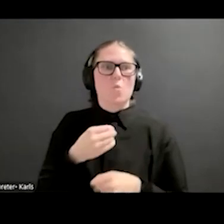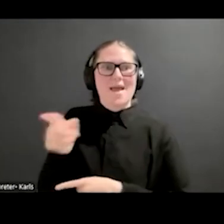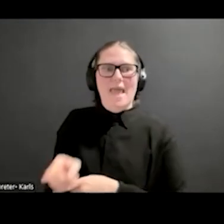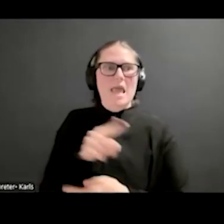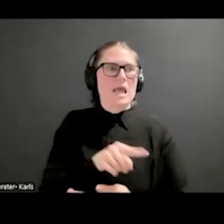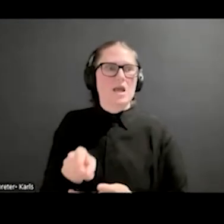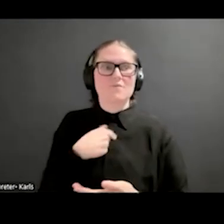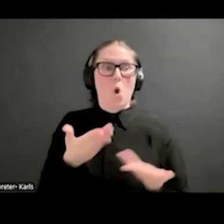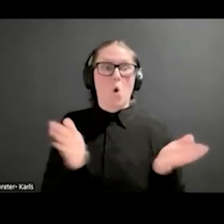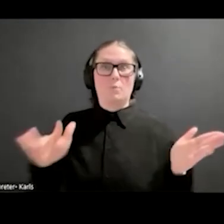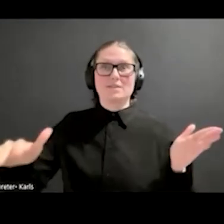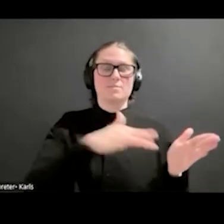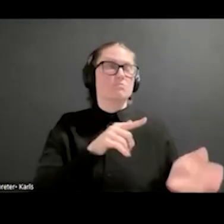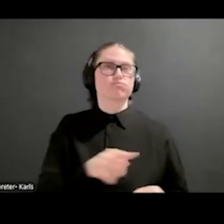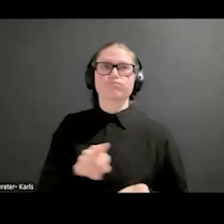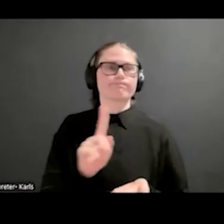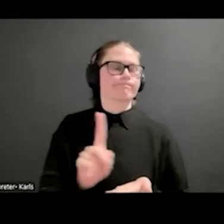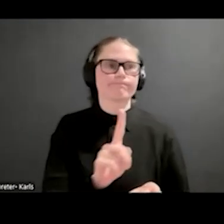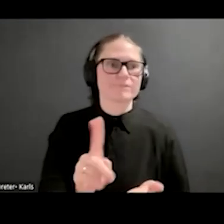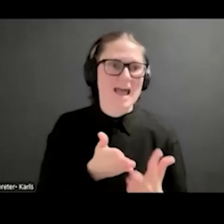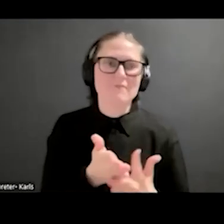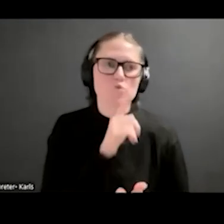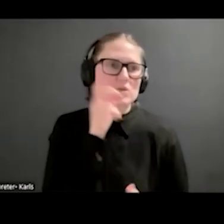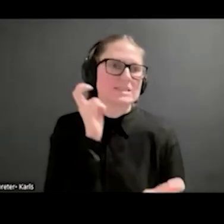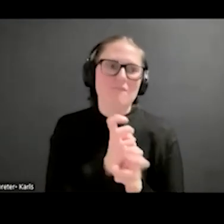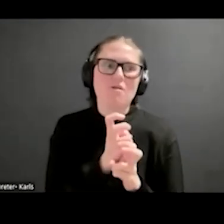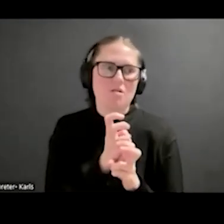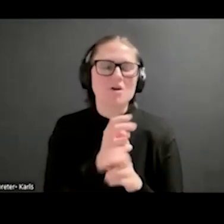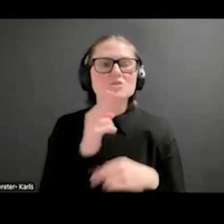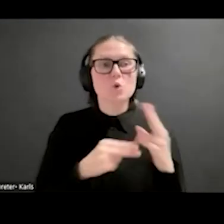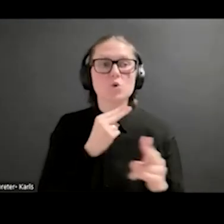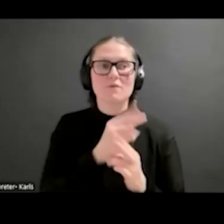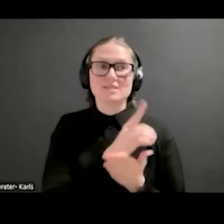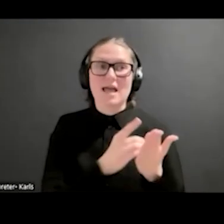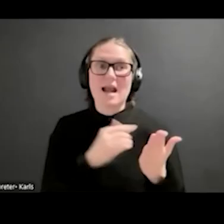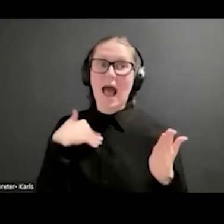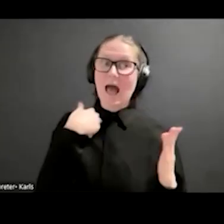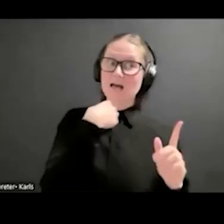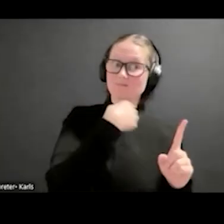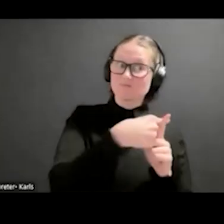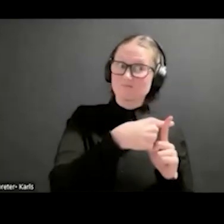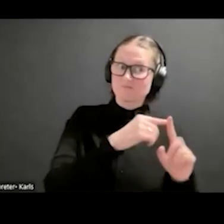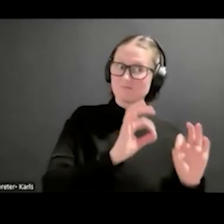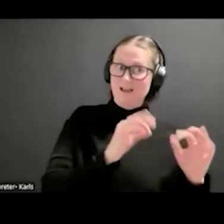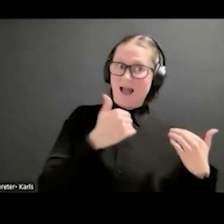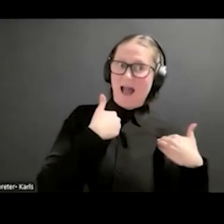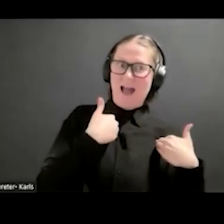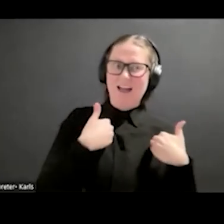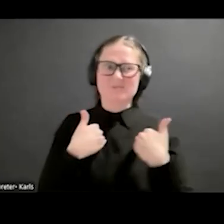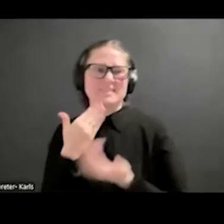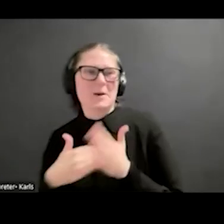open space is very difficult. So universal design has its wonderful plus, but